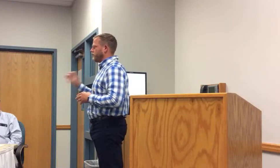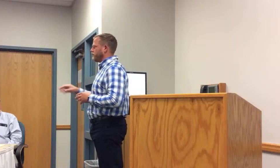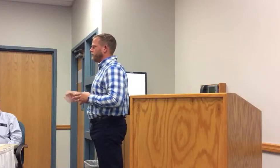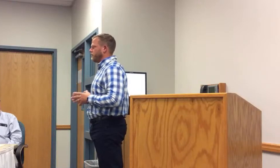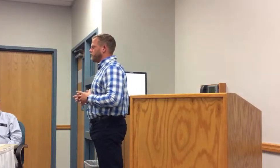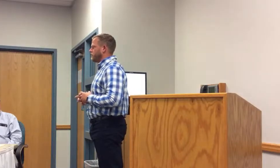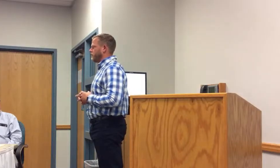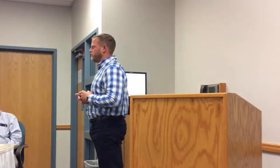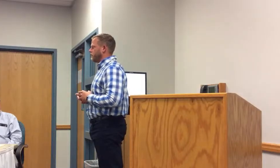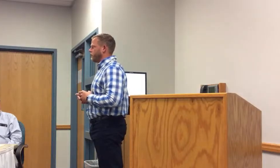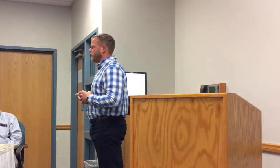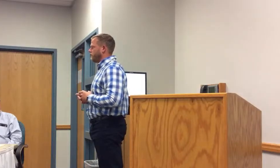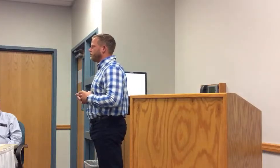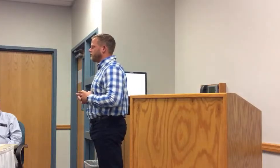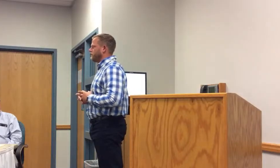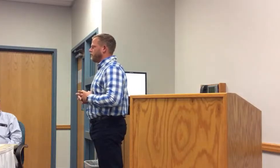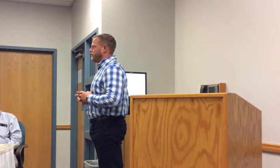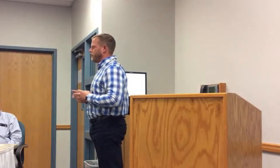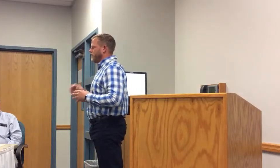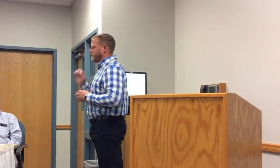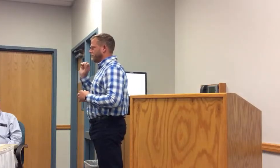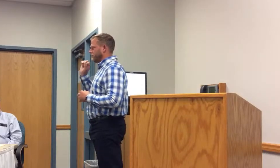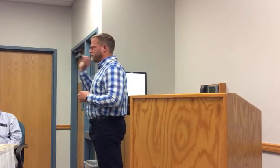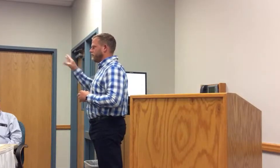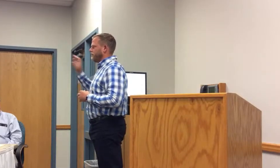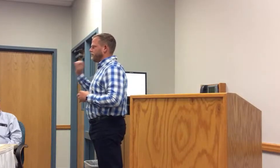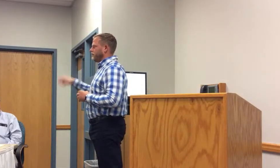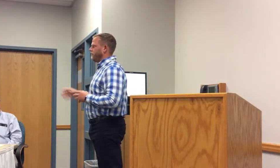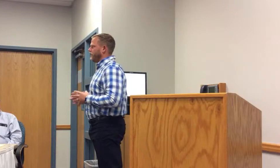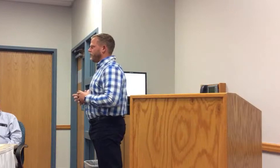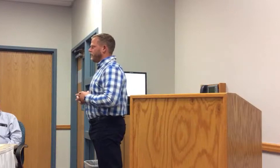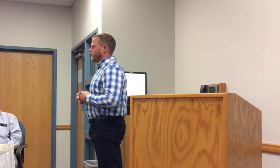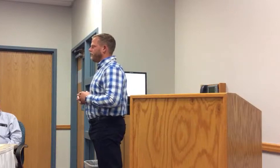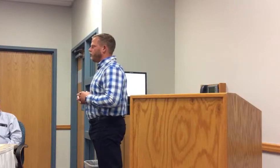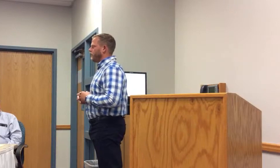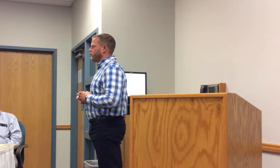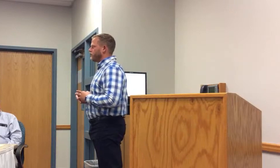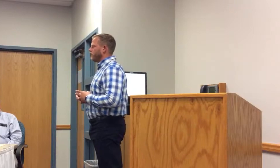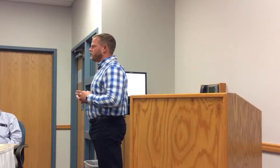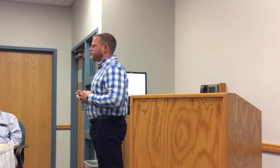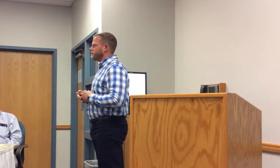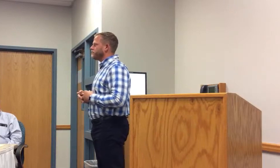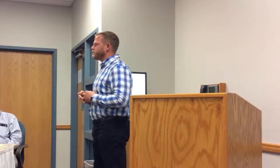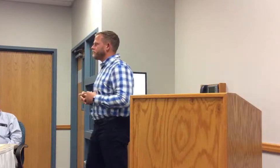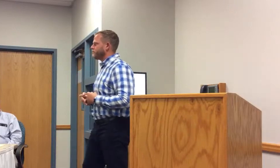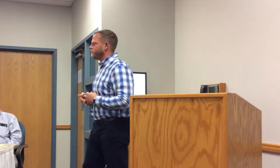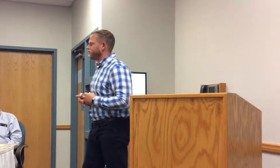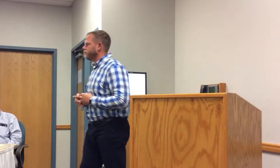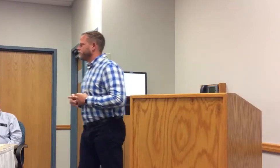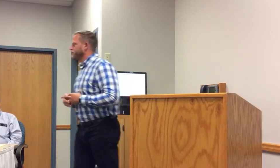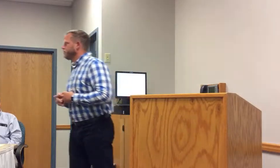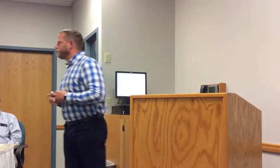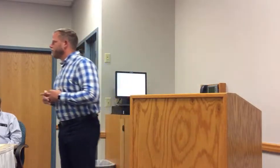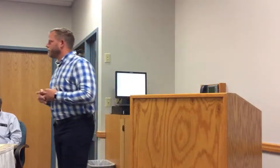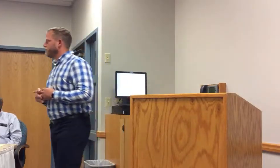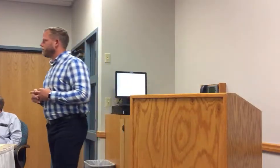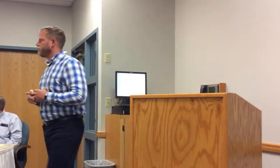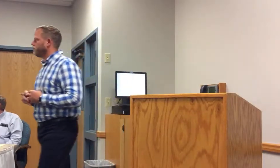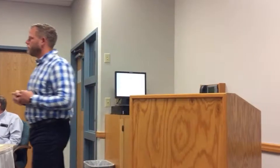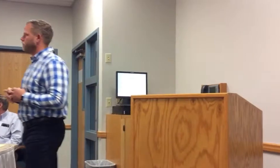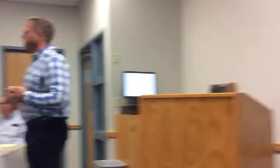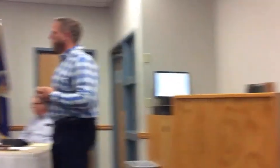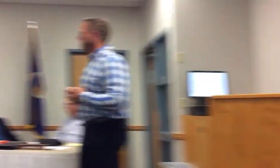is conditioning and summer months. But that's if I can get enough momentum through Acacia. Can I ask you,